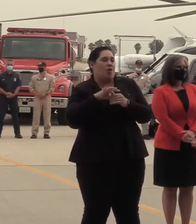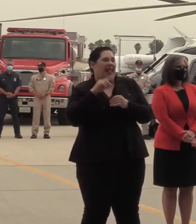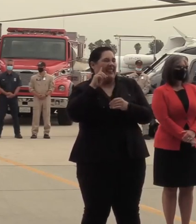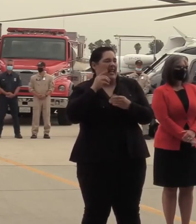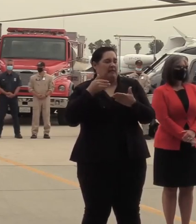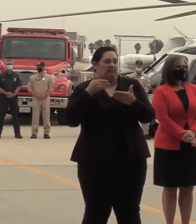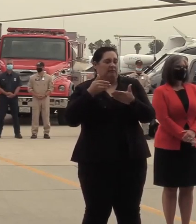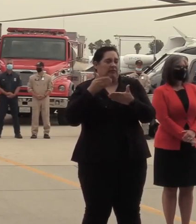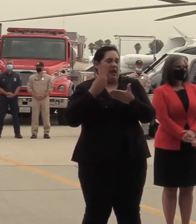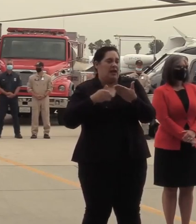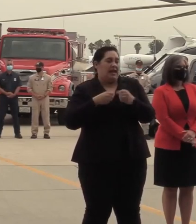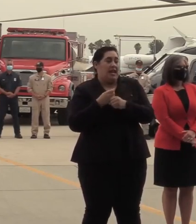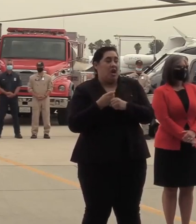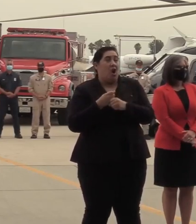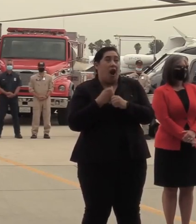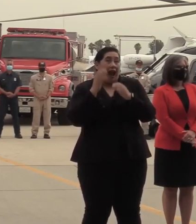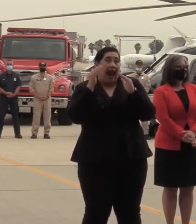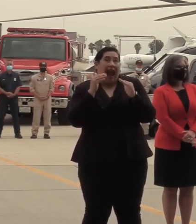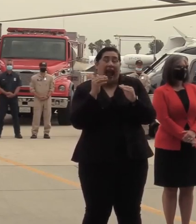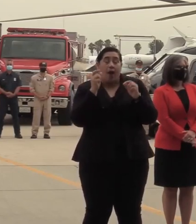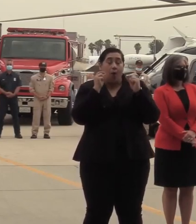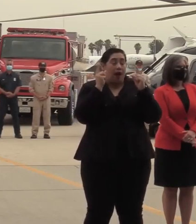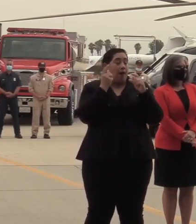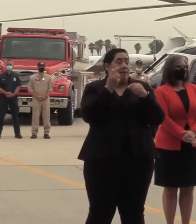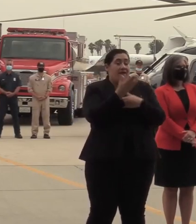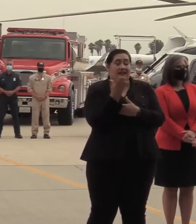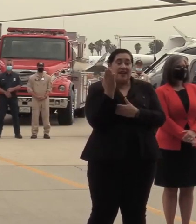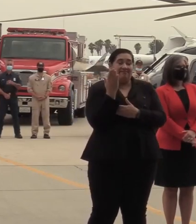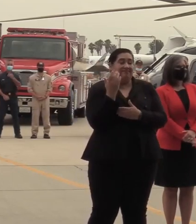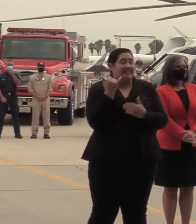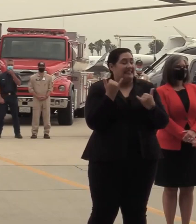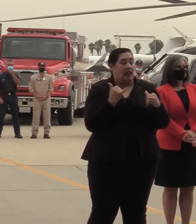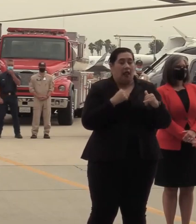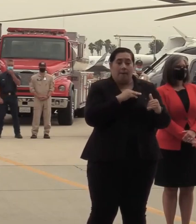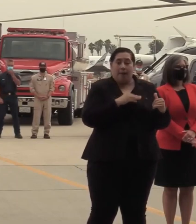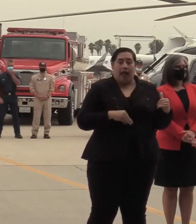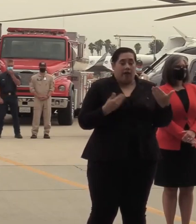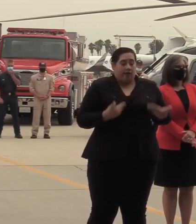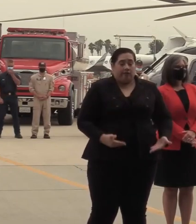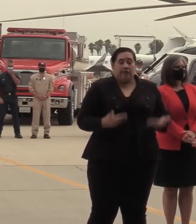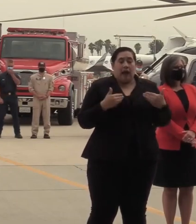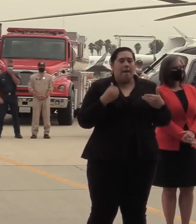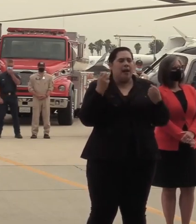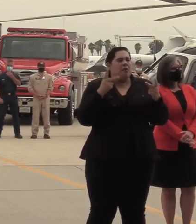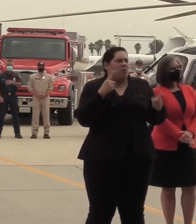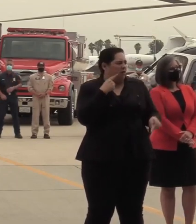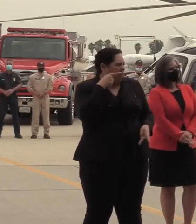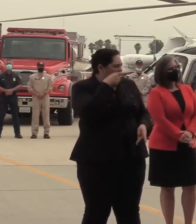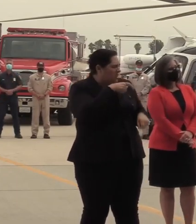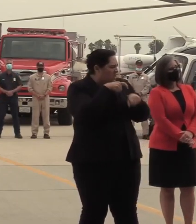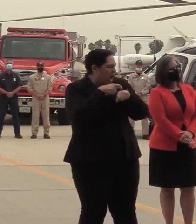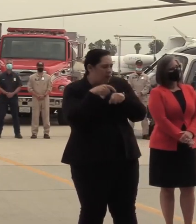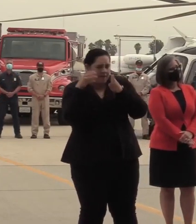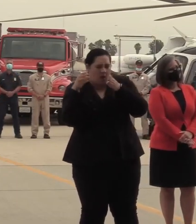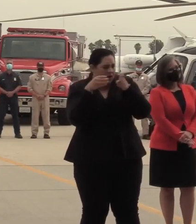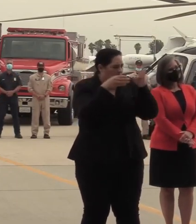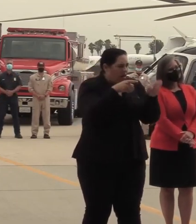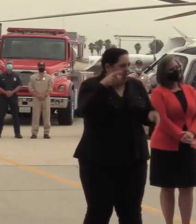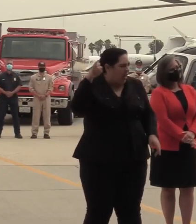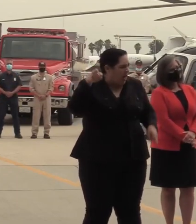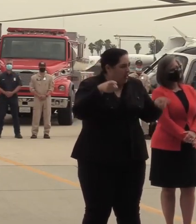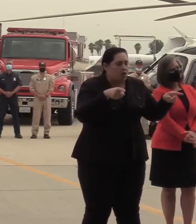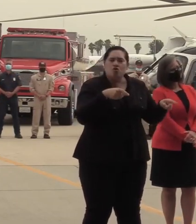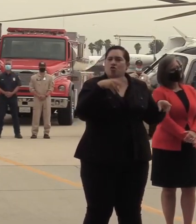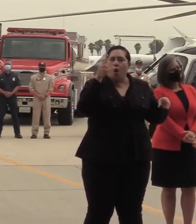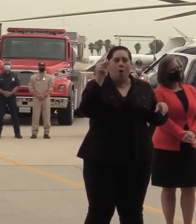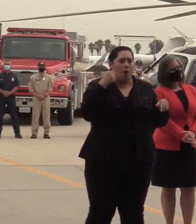the year. So I'm looking forward and waking up every single day as mayor. I think a lot of people wonder if I'm spending time doing that. I'm not. I'm spending